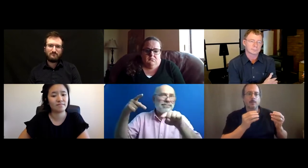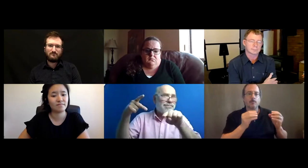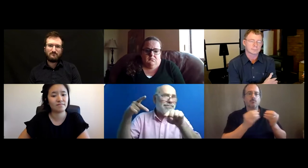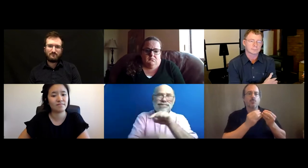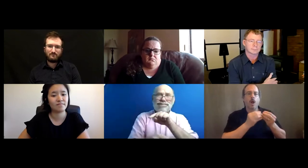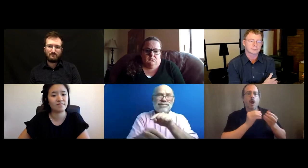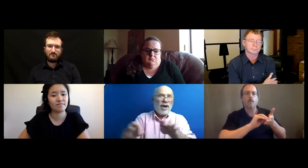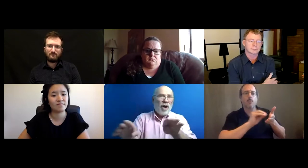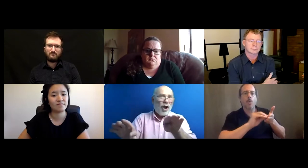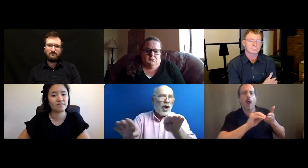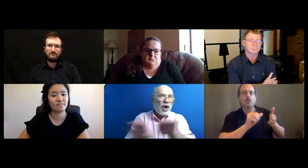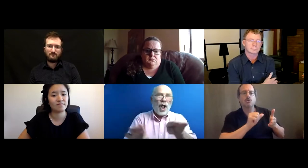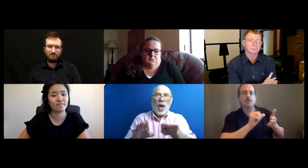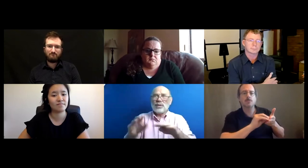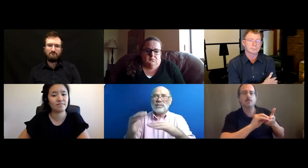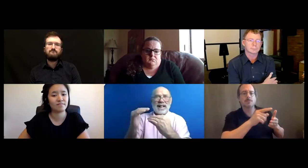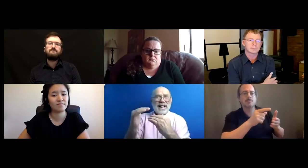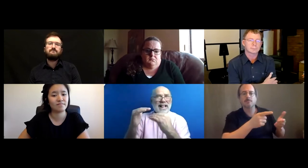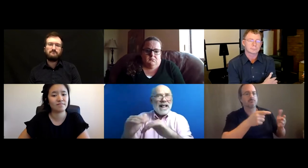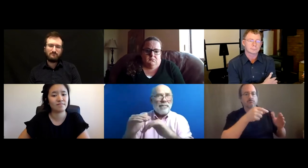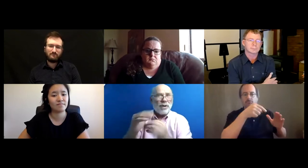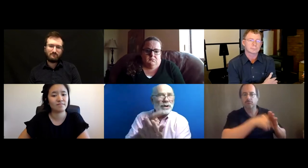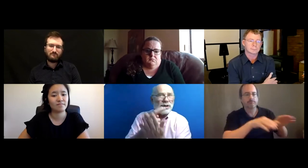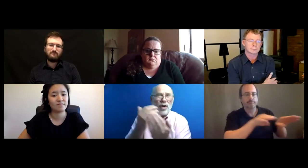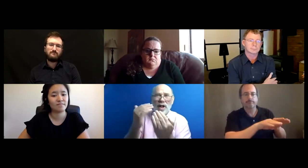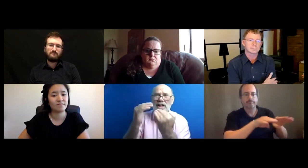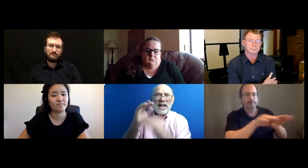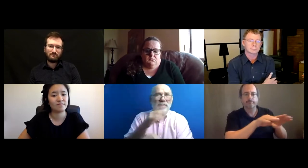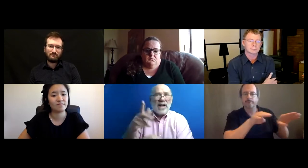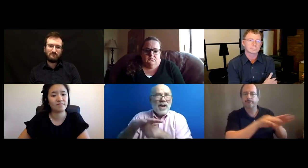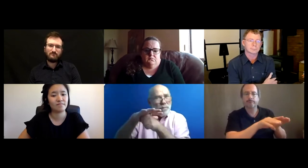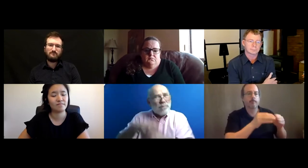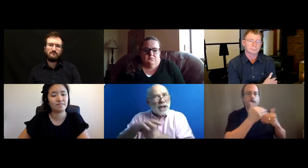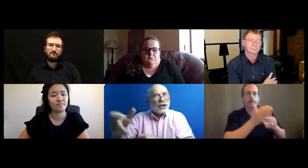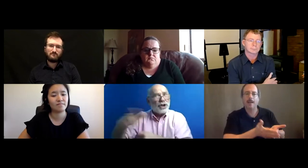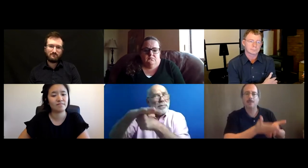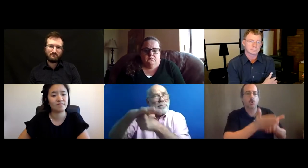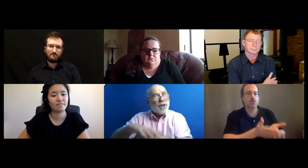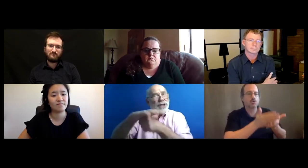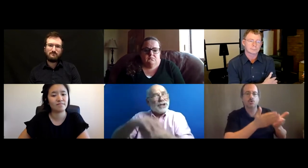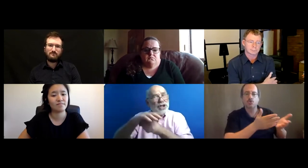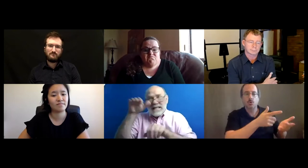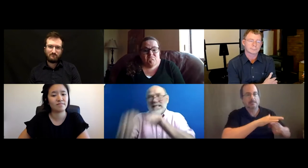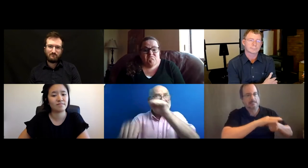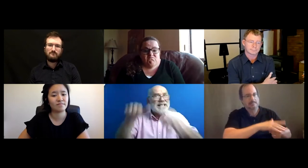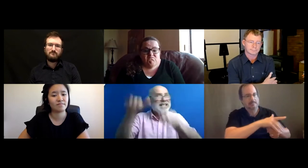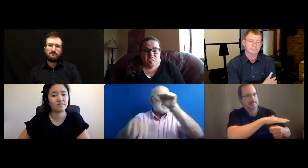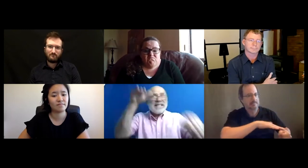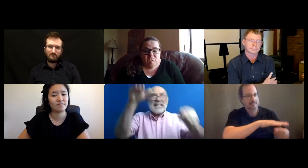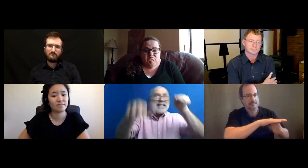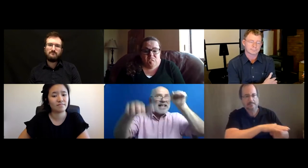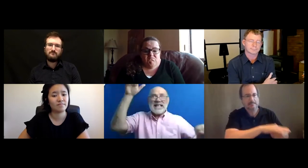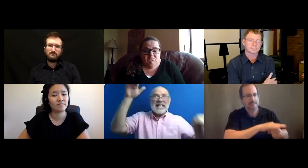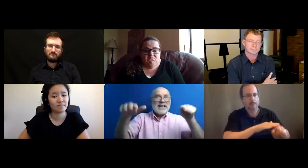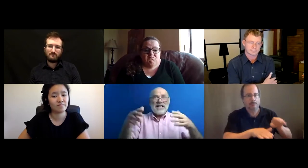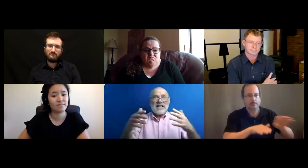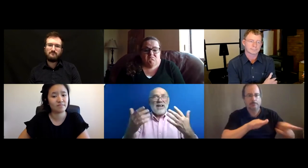the technology. A lot of agencies shuttered their doors. Programs and services were limited. And that